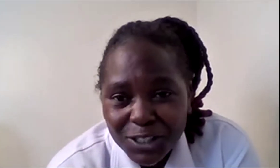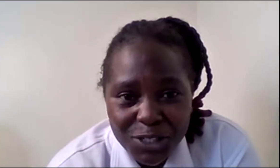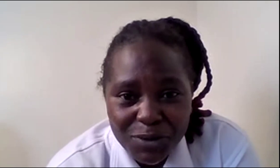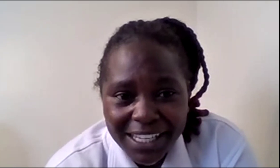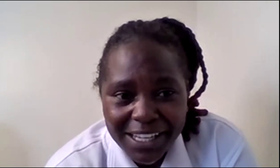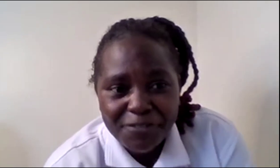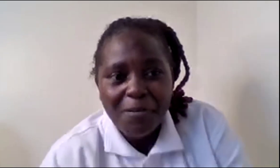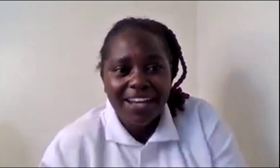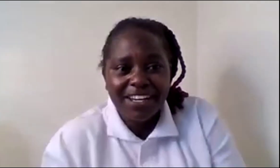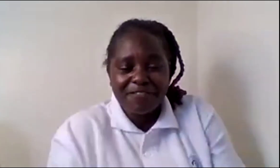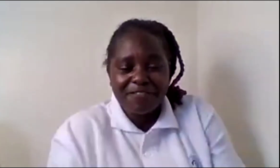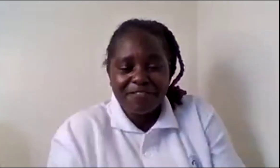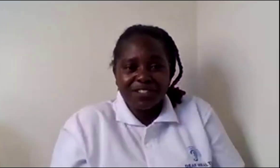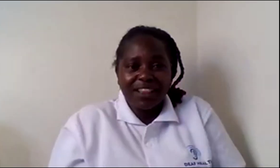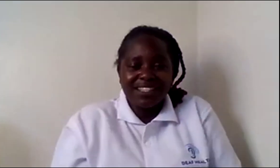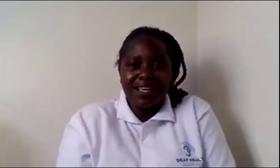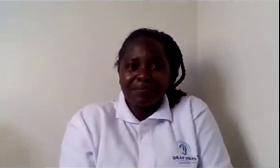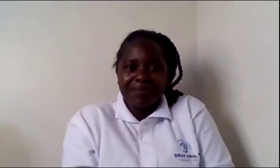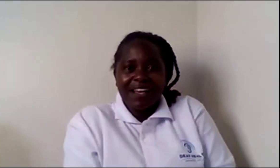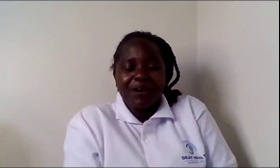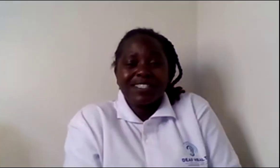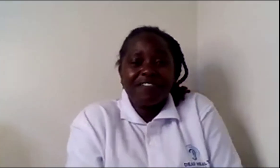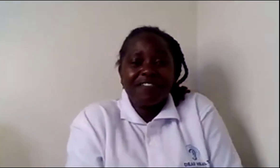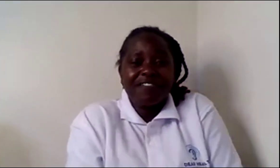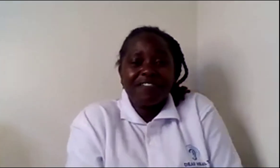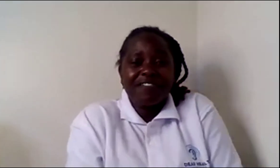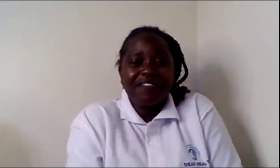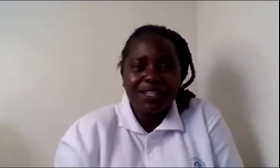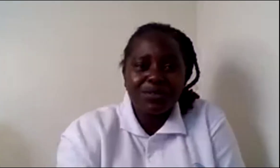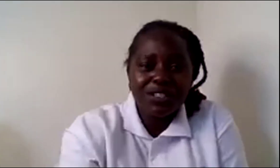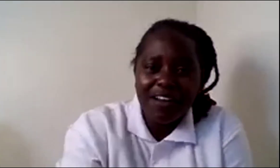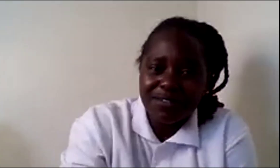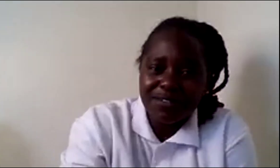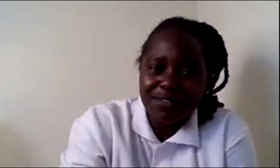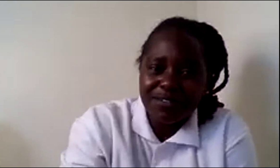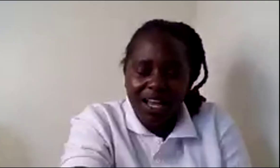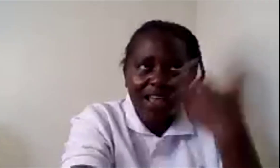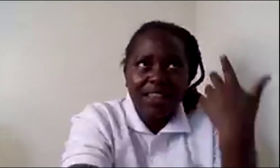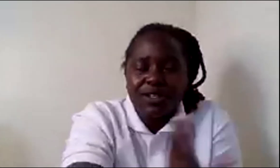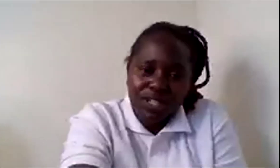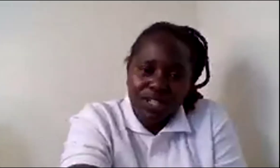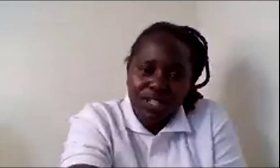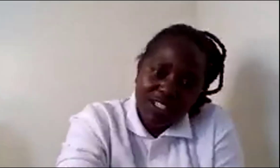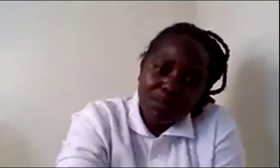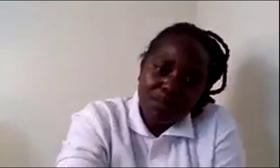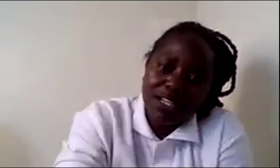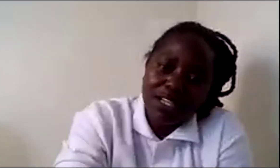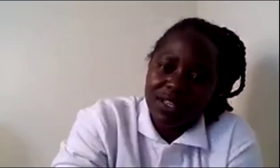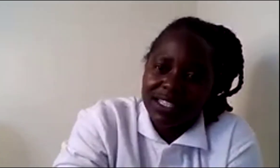So she will inform her deaf friends on the same, because they're very interested, but they do not have they do not have smartphones, some of